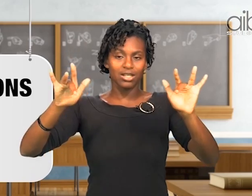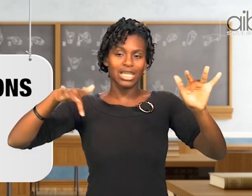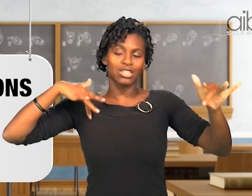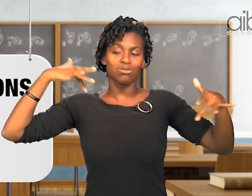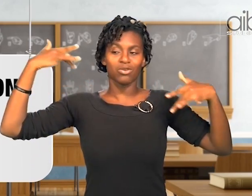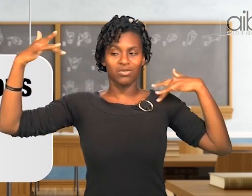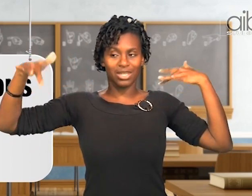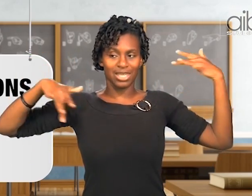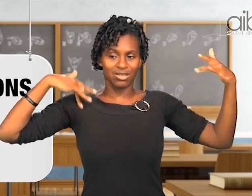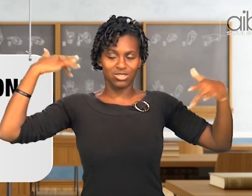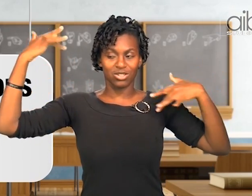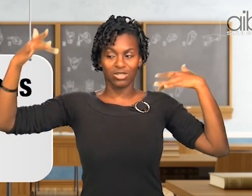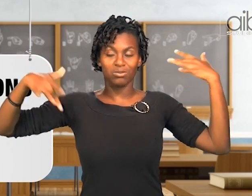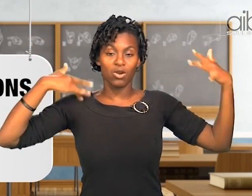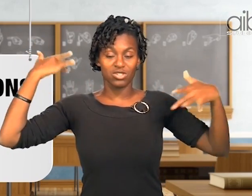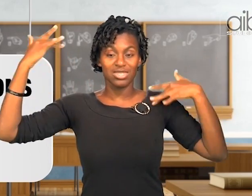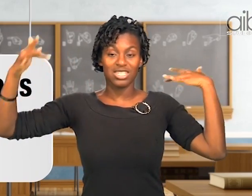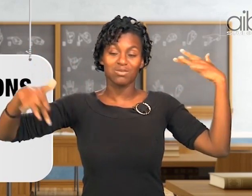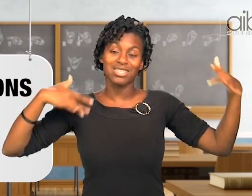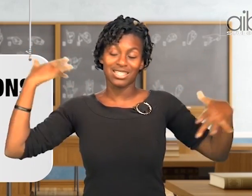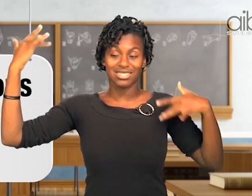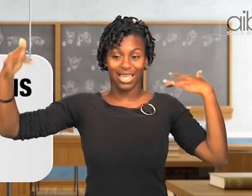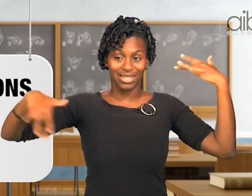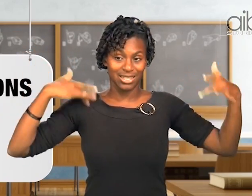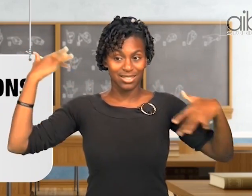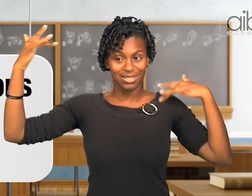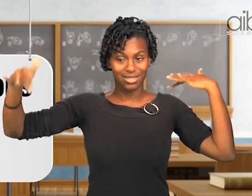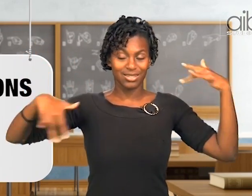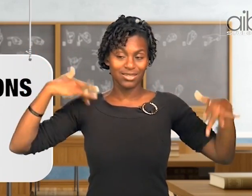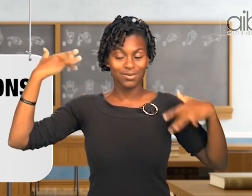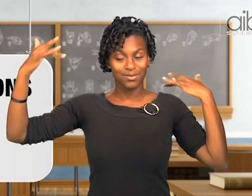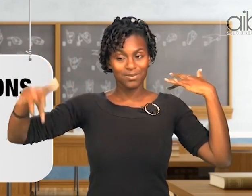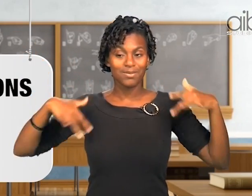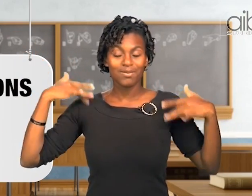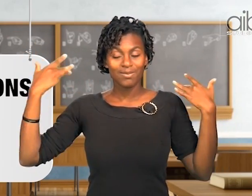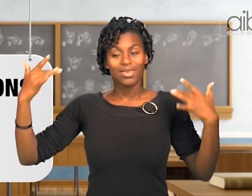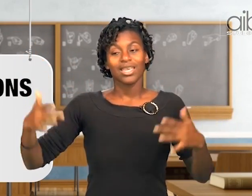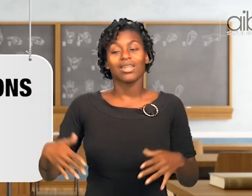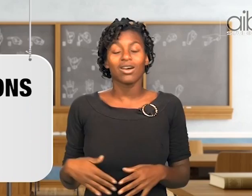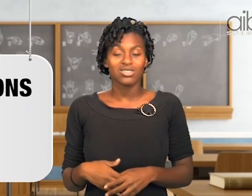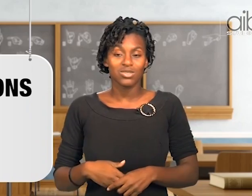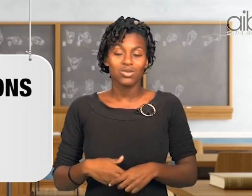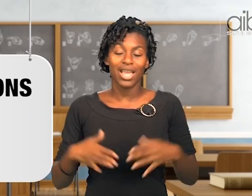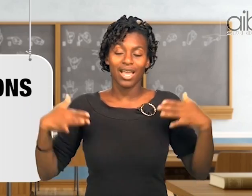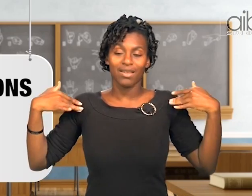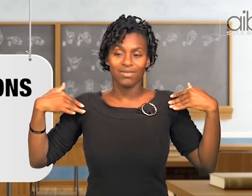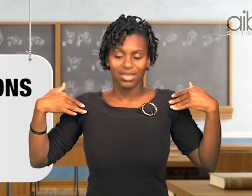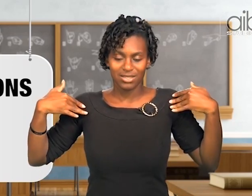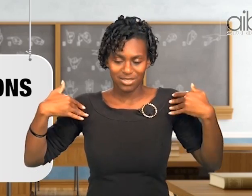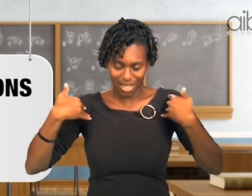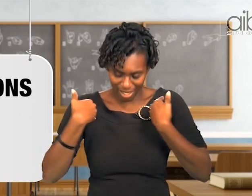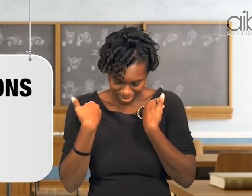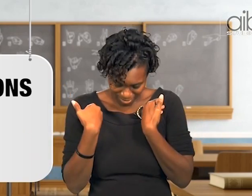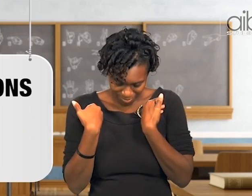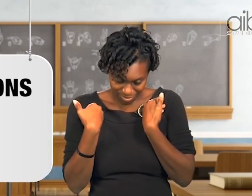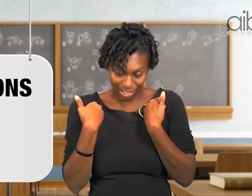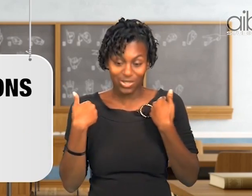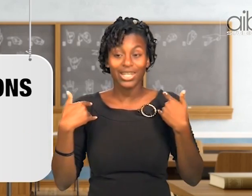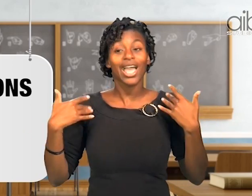and you move it in a circular motion, this means excited. And also you have tired. Now you got to